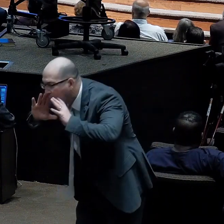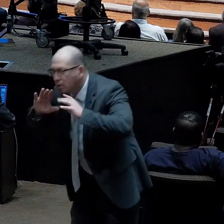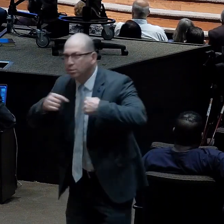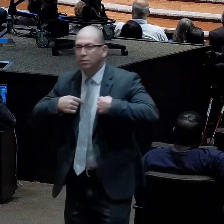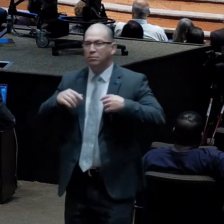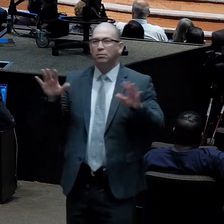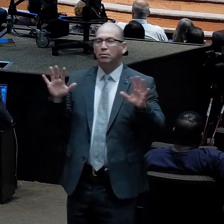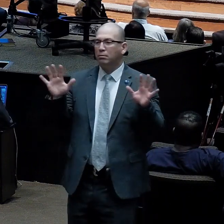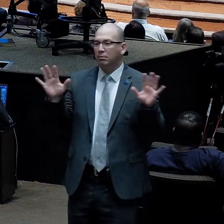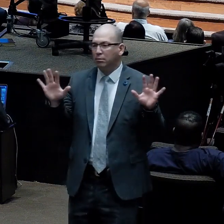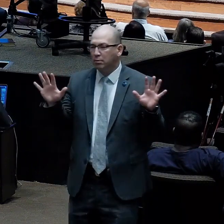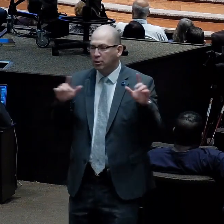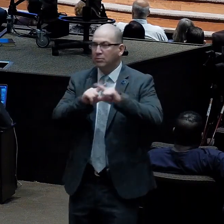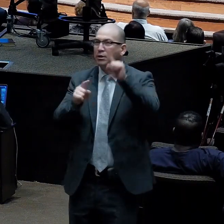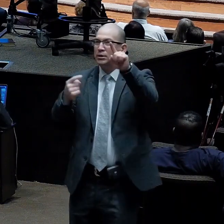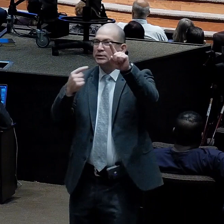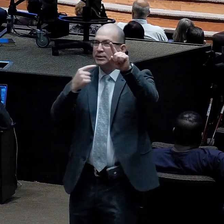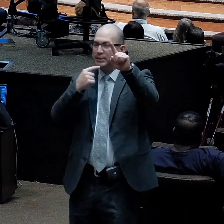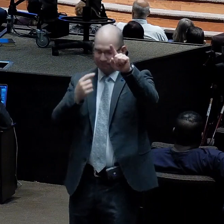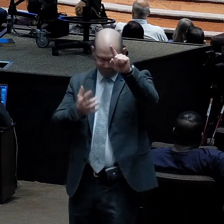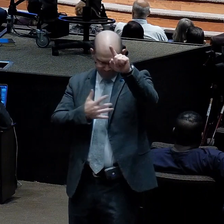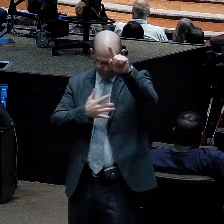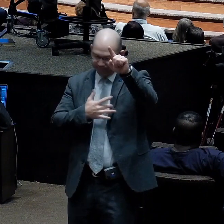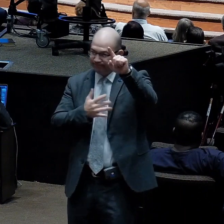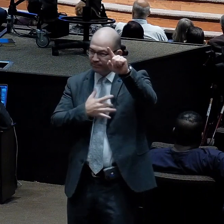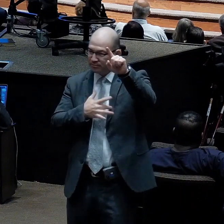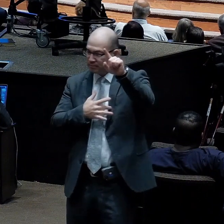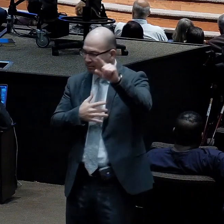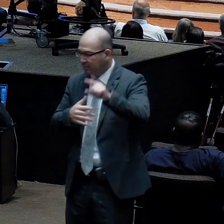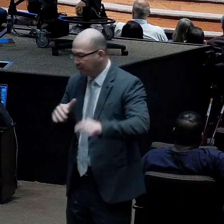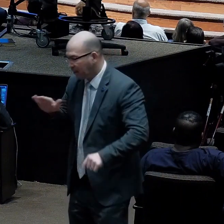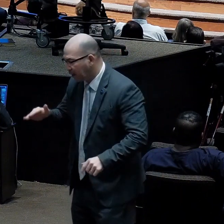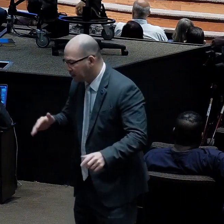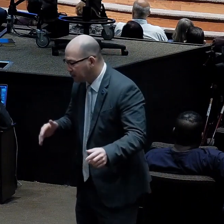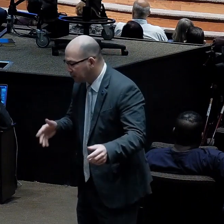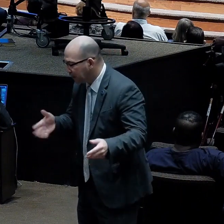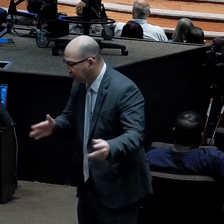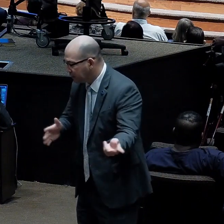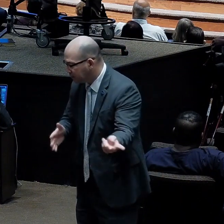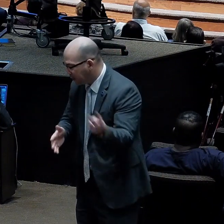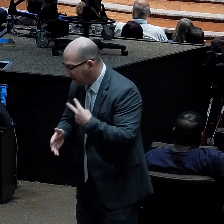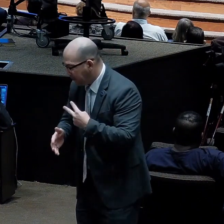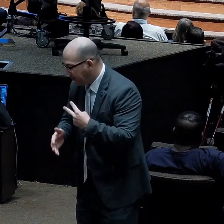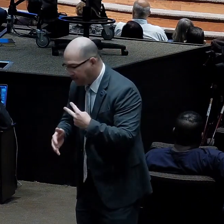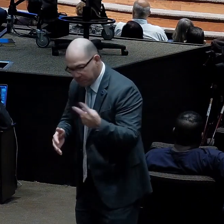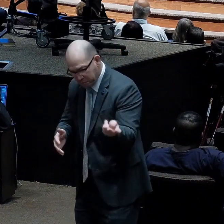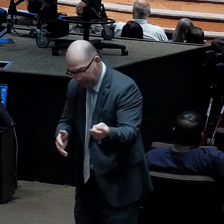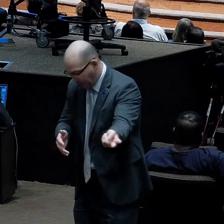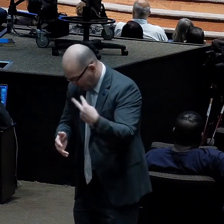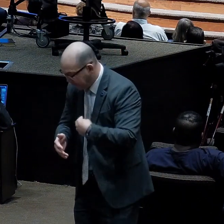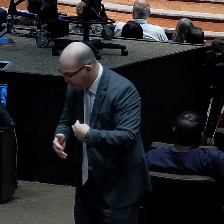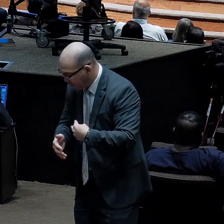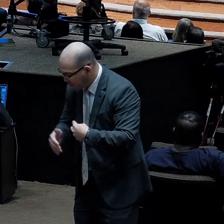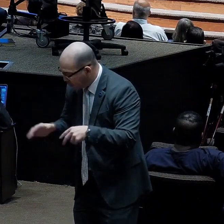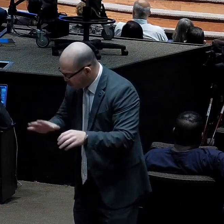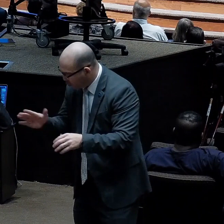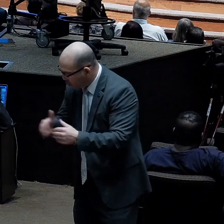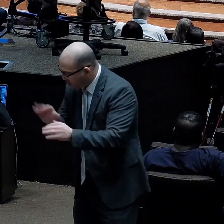But the Lord said to me, let Ning and Shimri come into your college. And do whatever you have to do to help them.